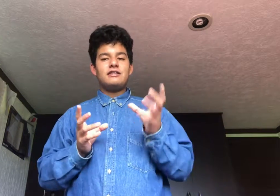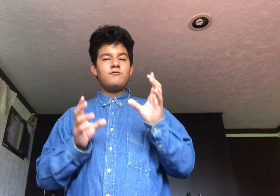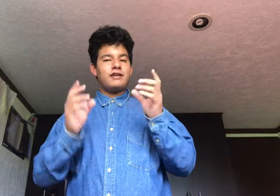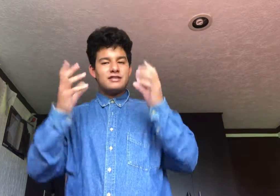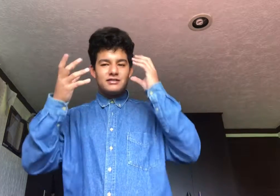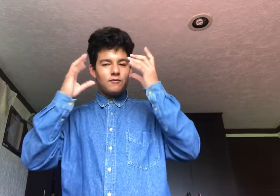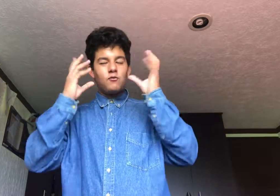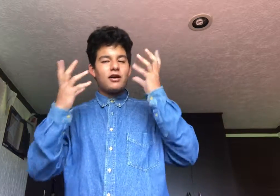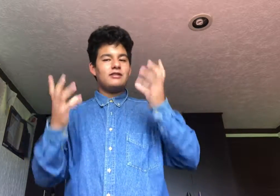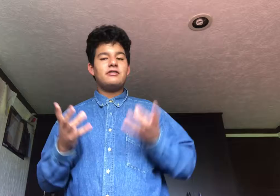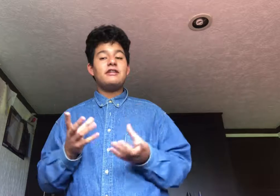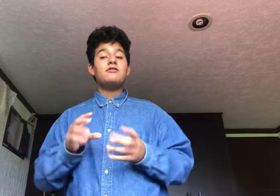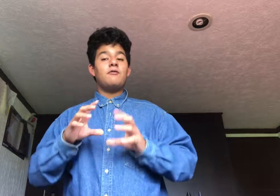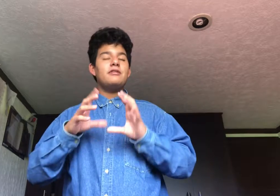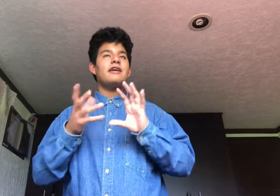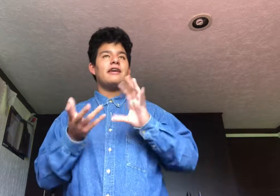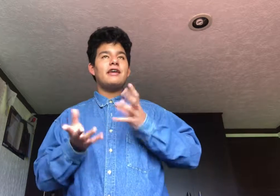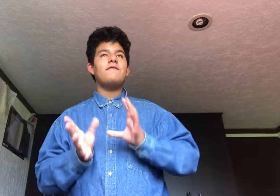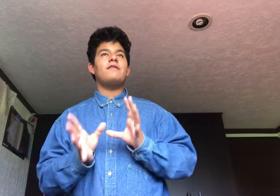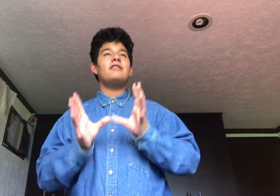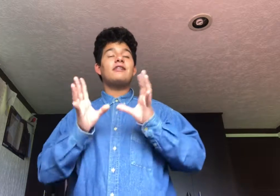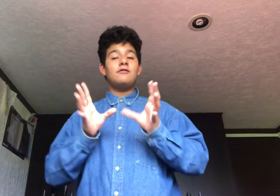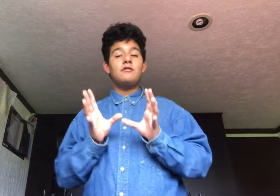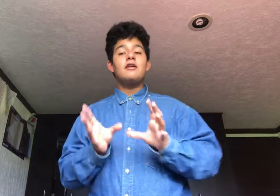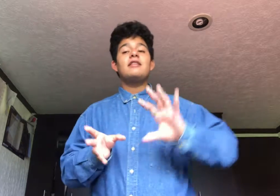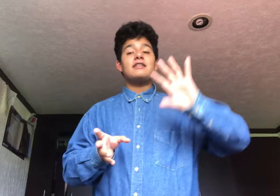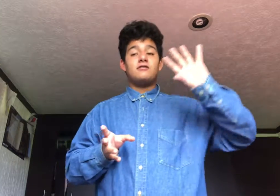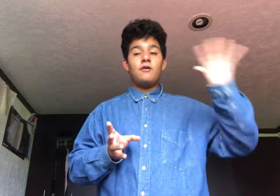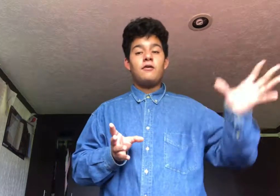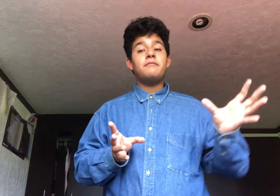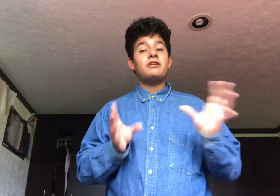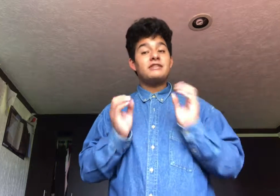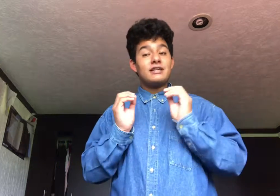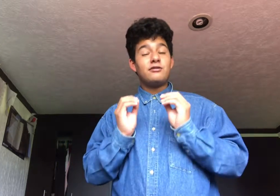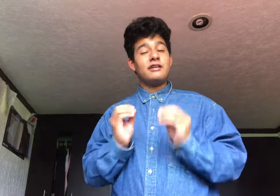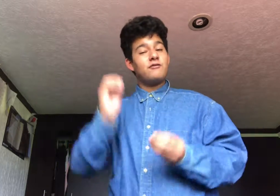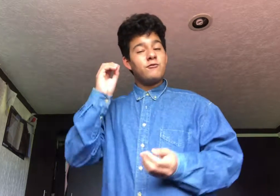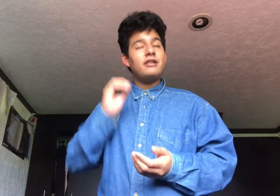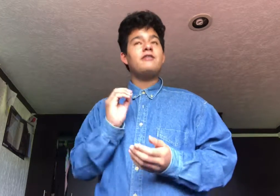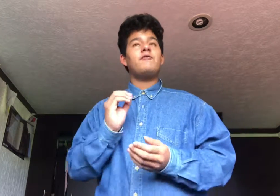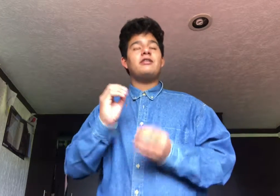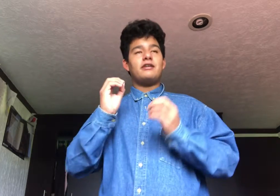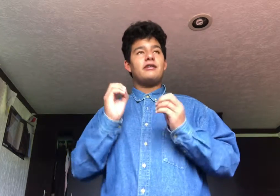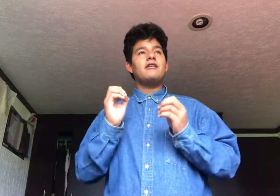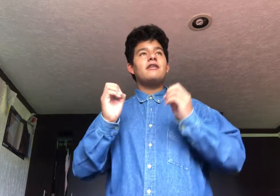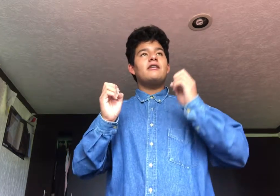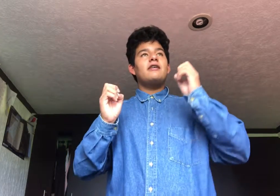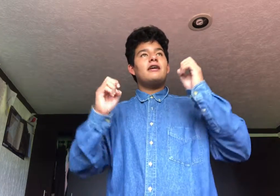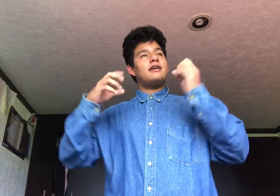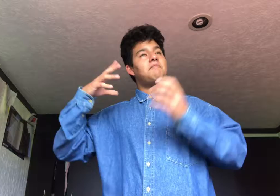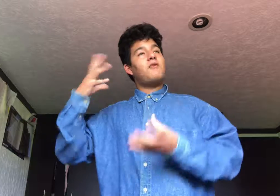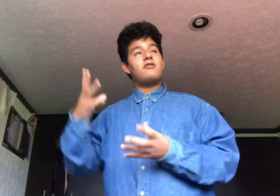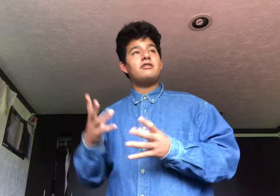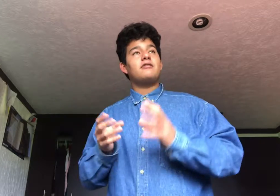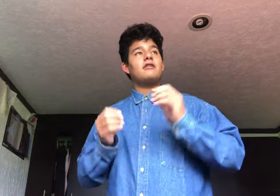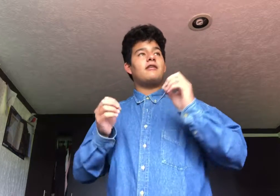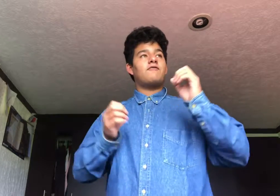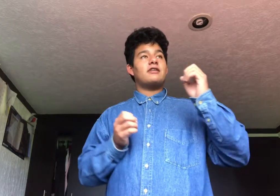sunglasses with some wires on it, so they can give it that look that's old, but it's actually really modern. For